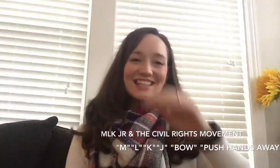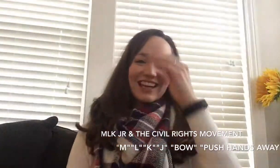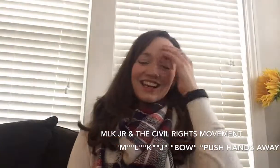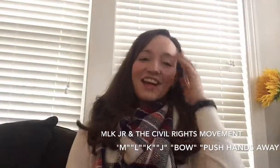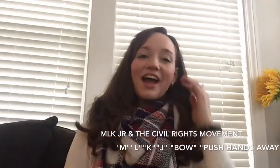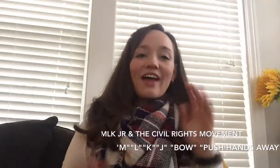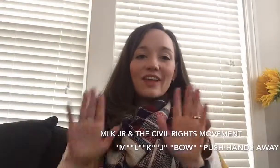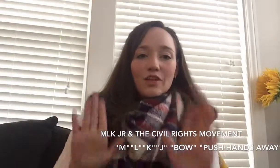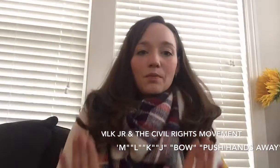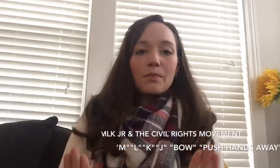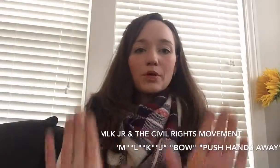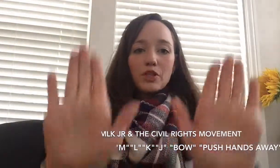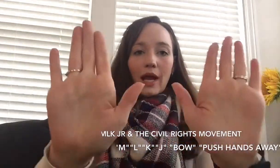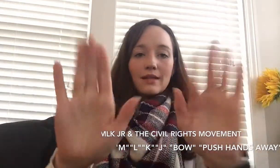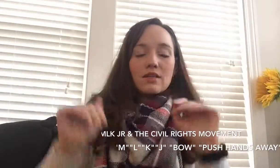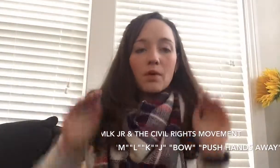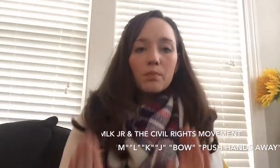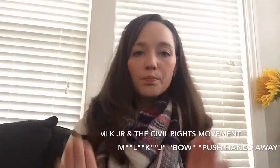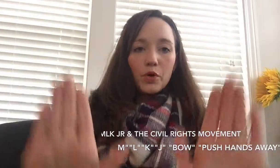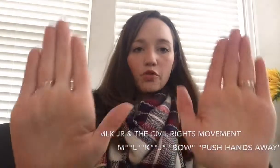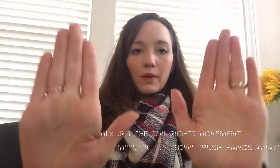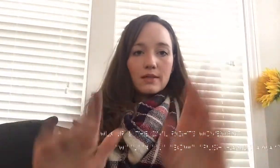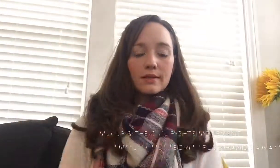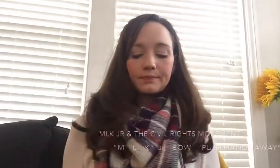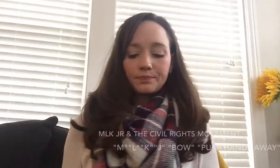see. And then you push your hands, movement.